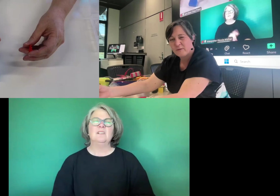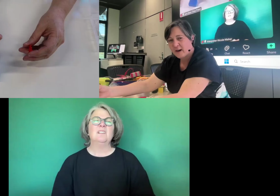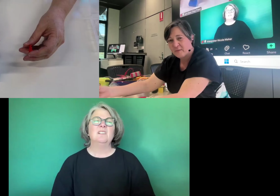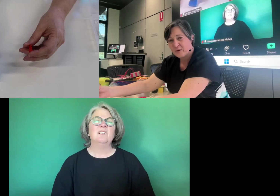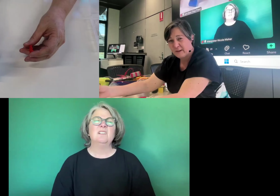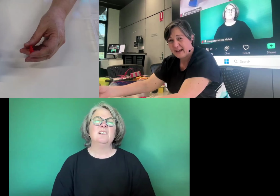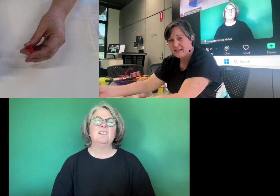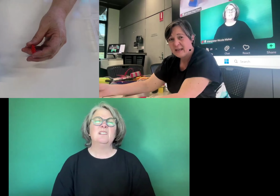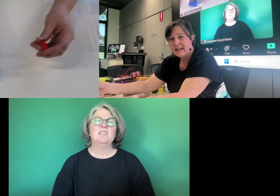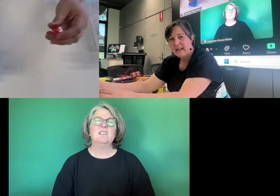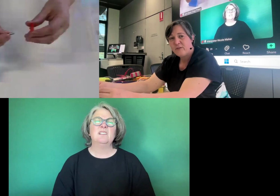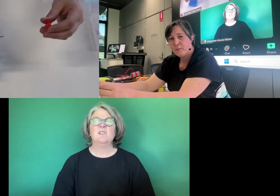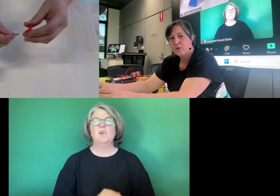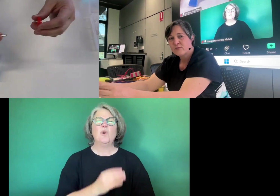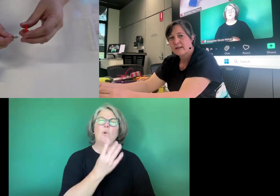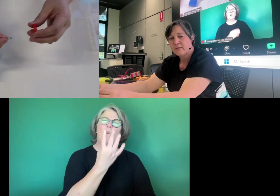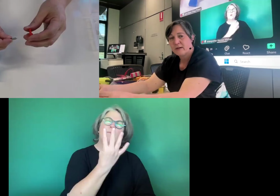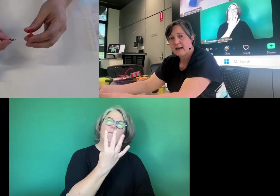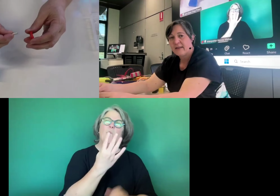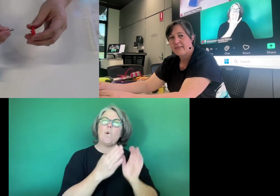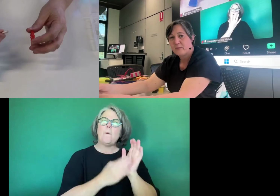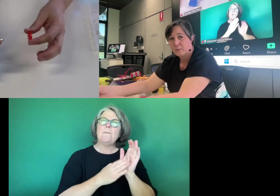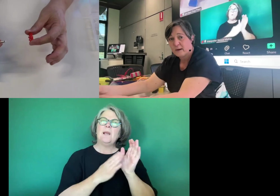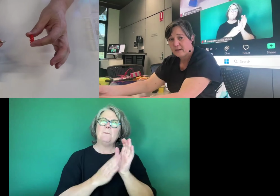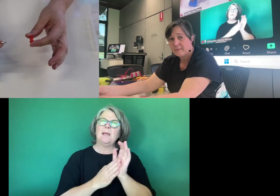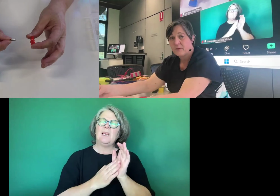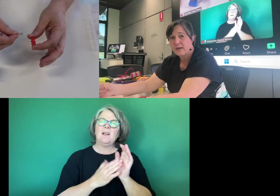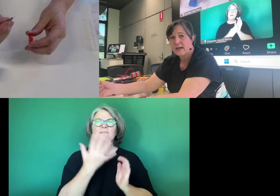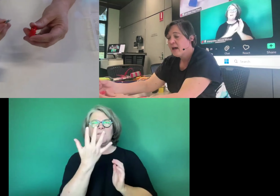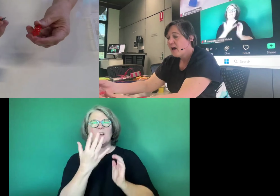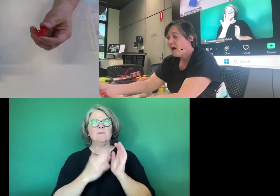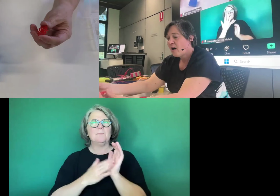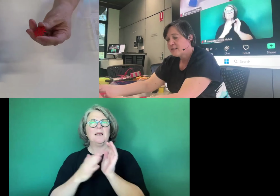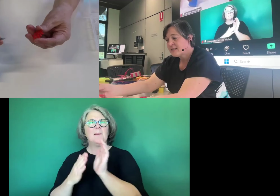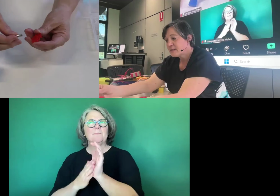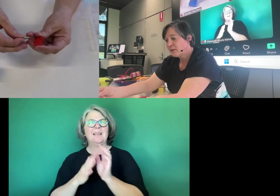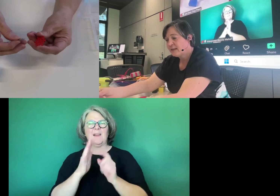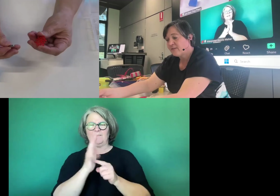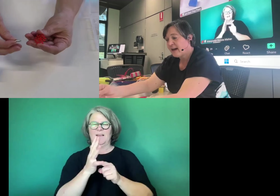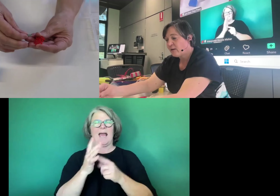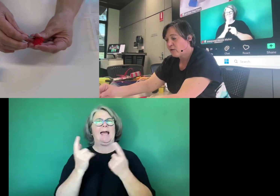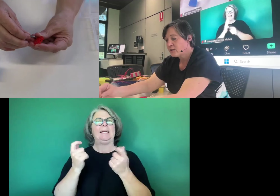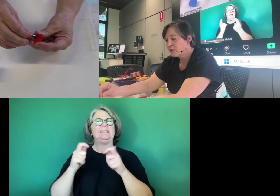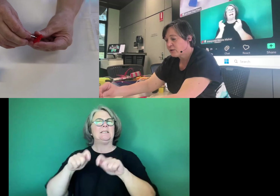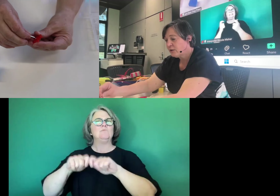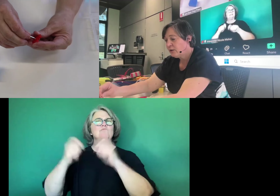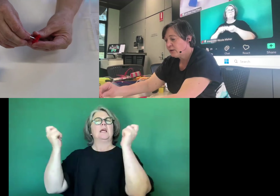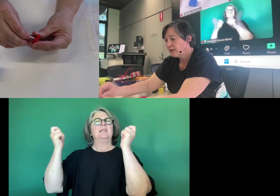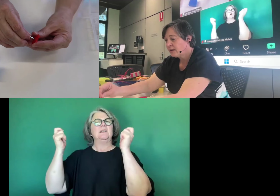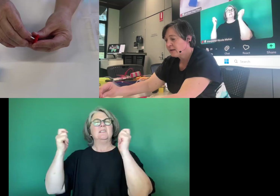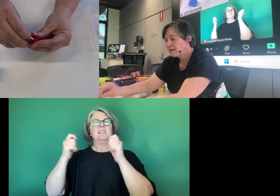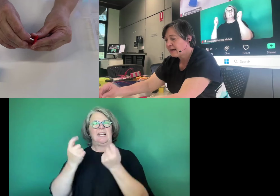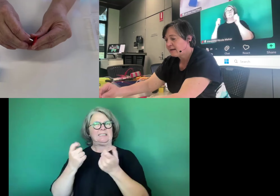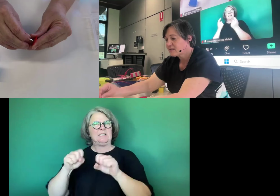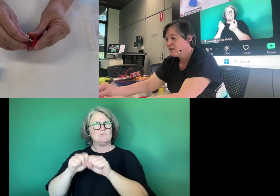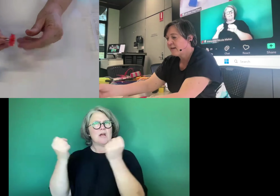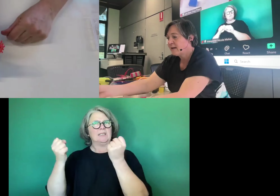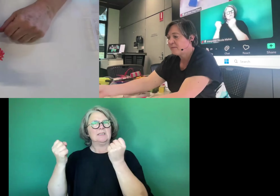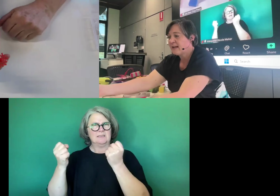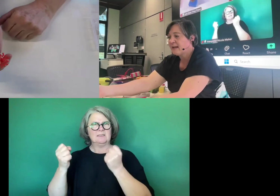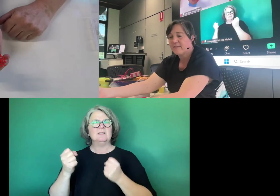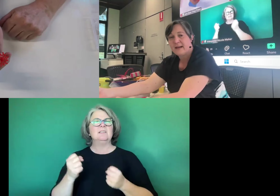4 mil, 5 mil fans. If you push really, really hard, they will break. Okay. I suggest putting the fan onto our